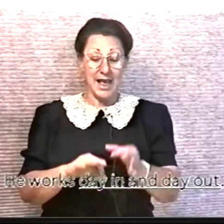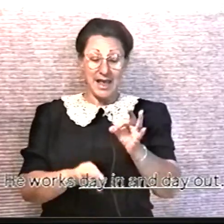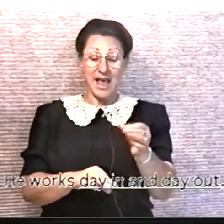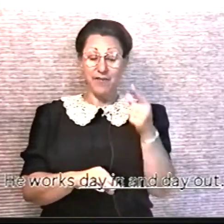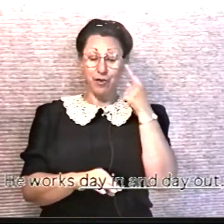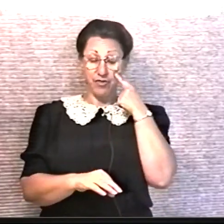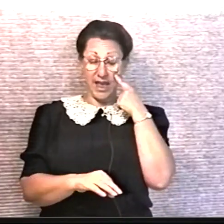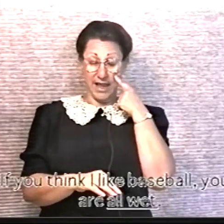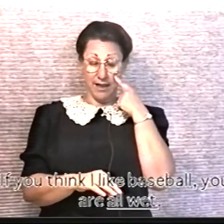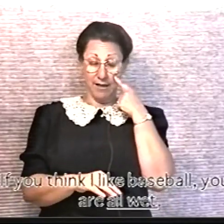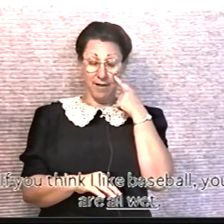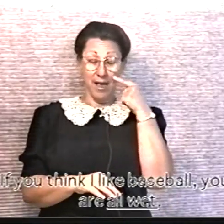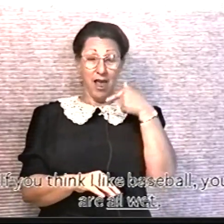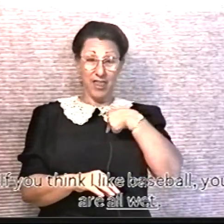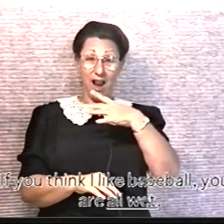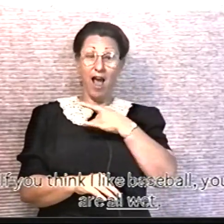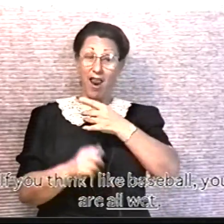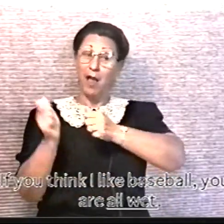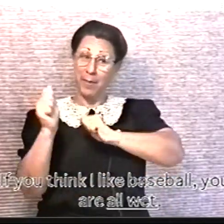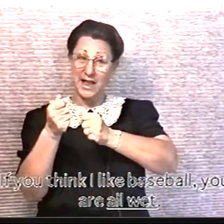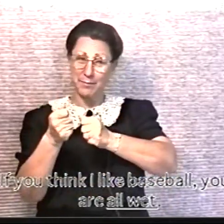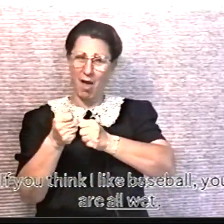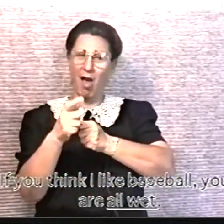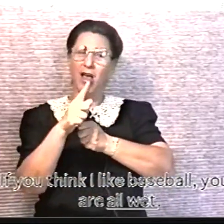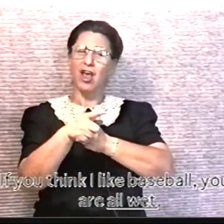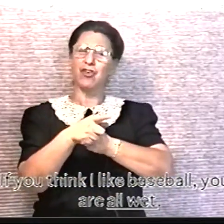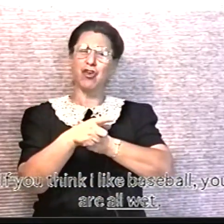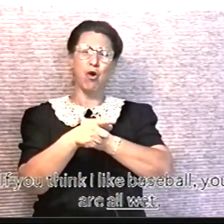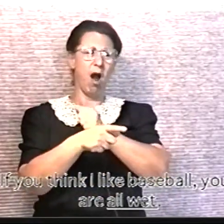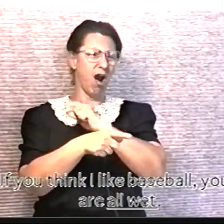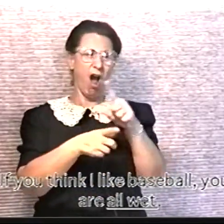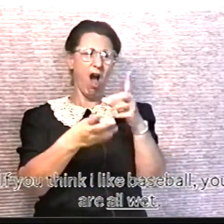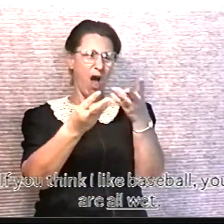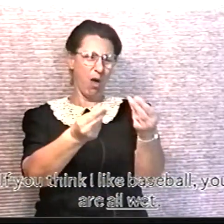If you think that I like baseball, you are all wet.